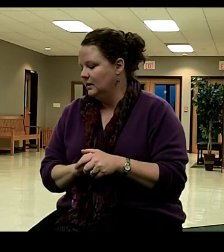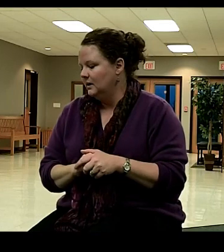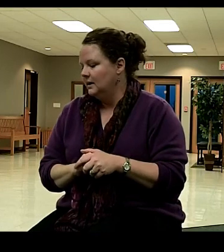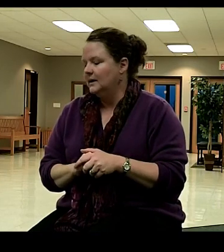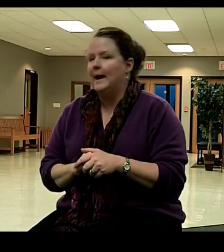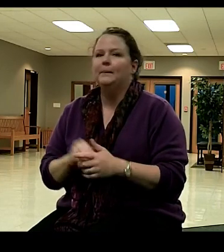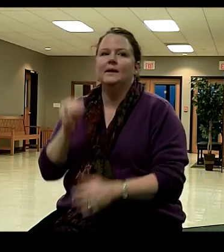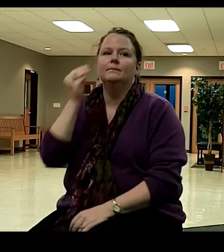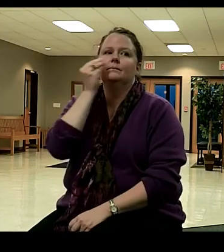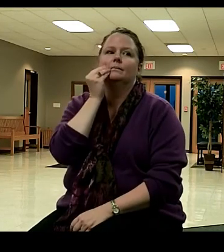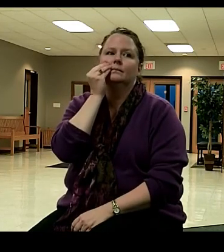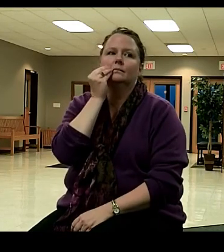Napkin.